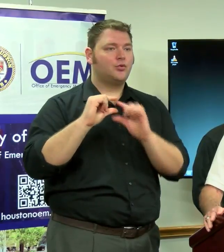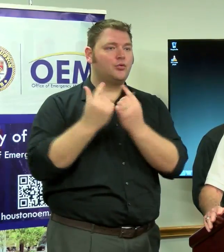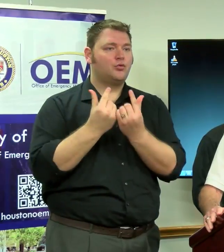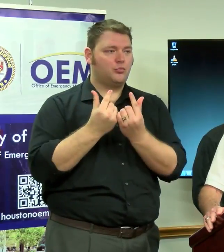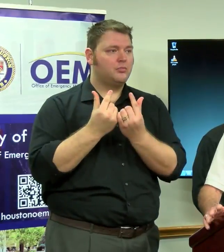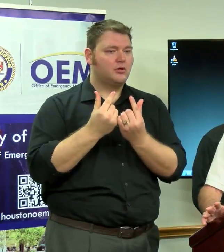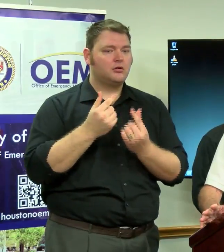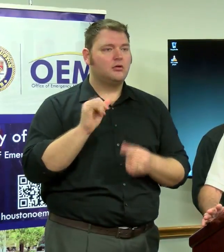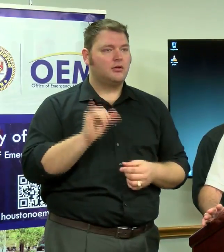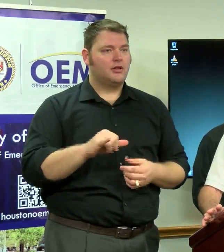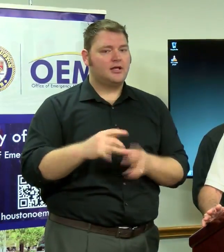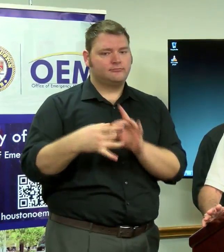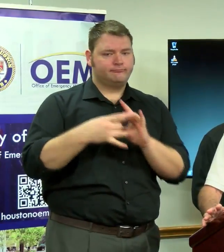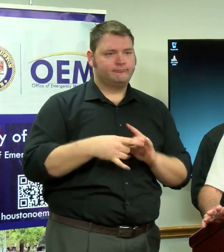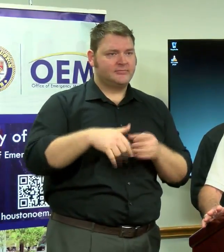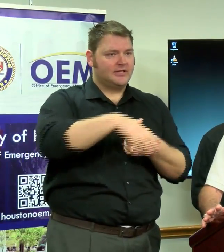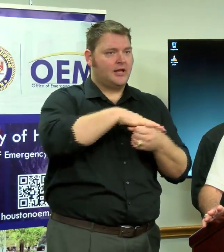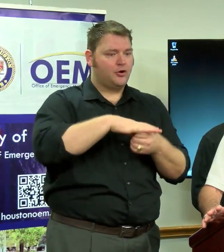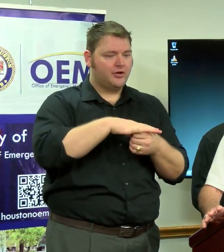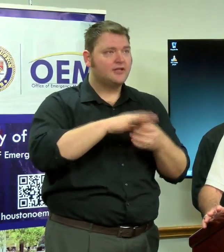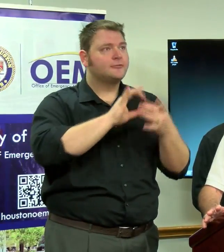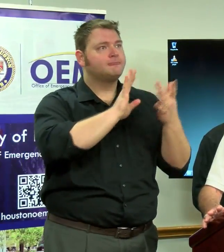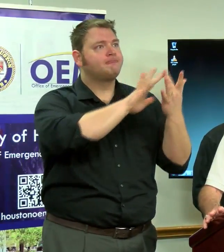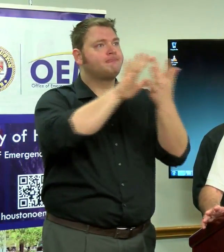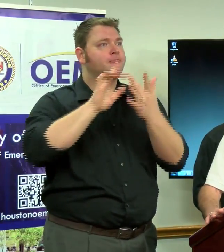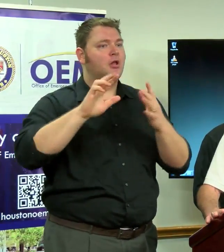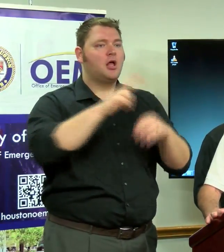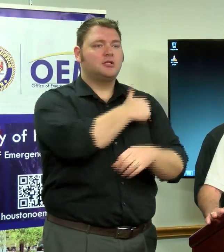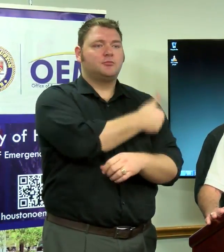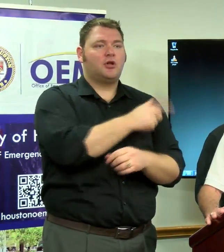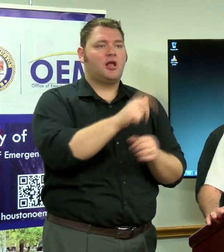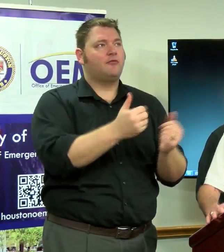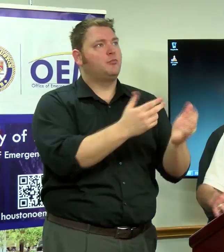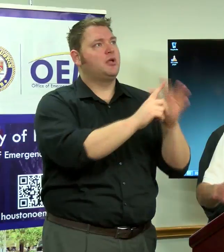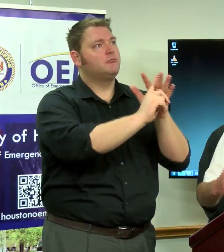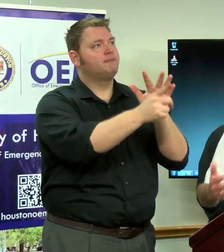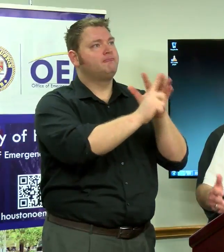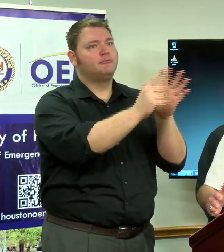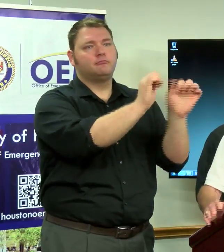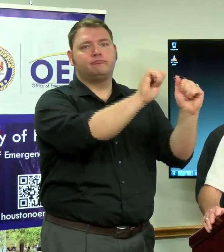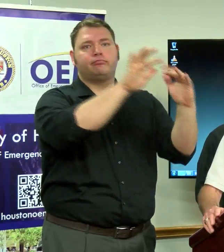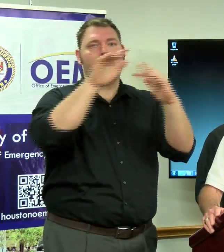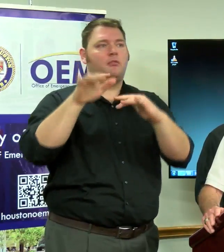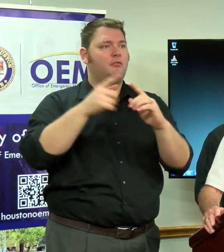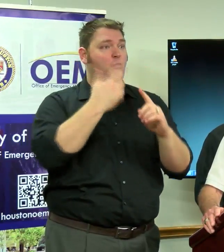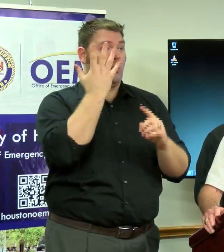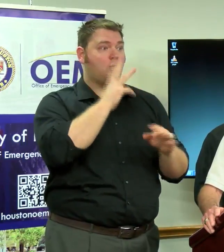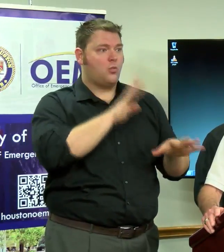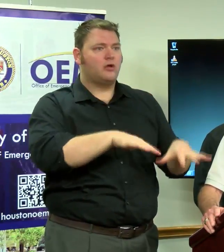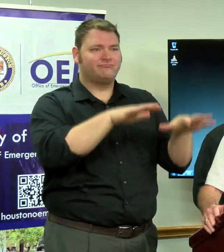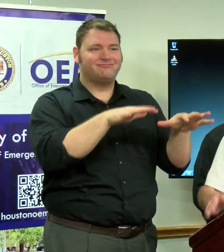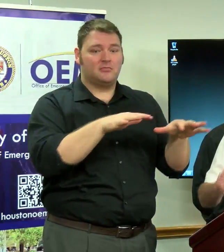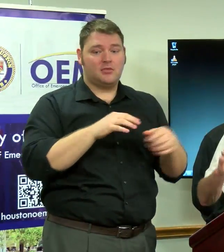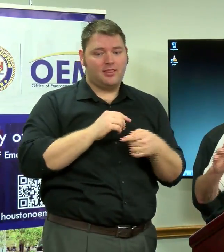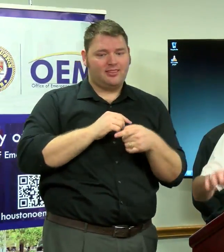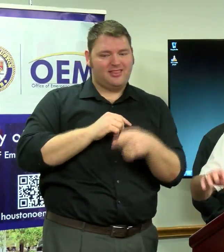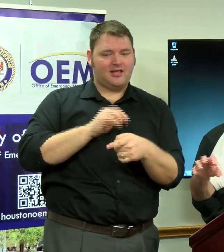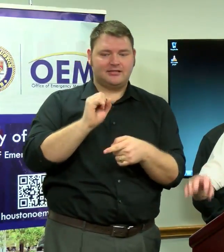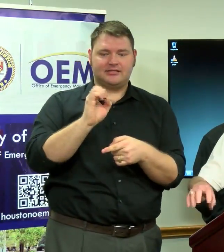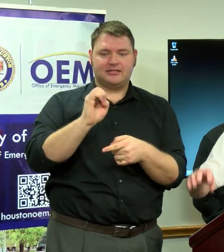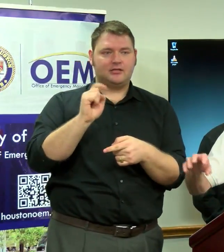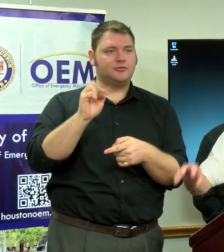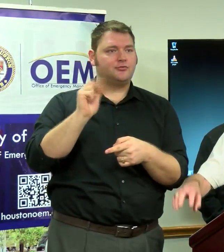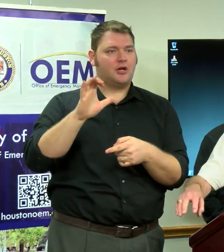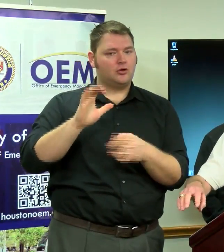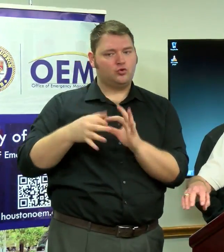hospitals. We've had some incidents where hospitals had to be evacuated because of water. They coordinate all of that. So we have